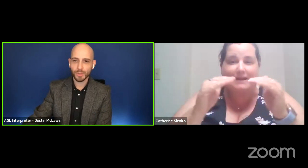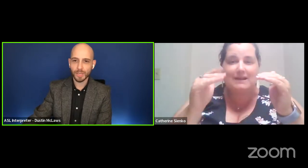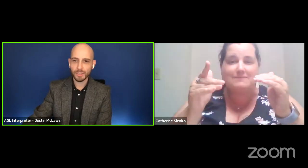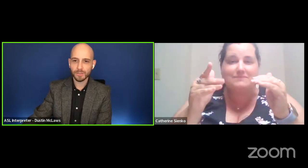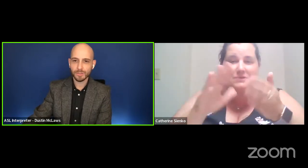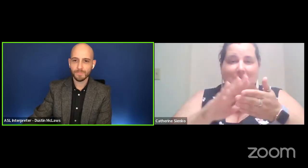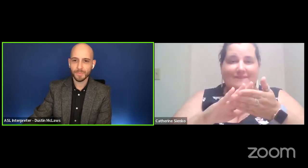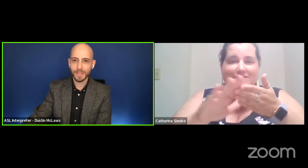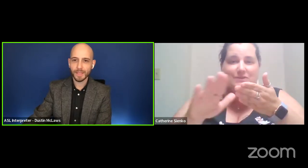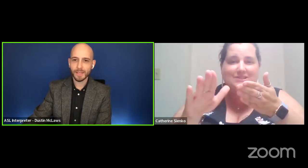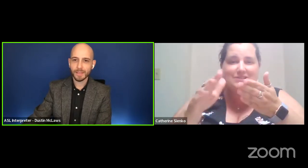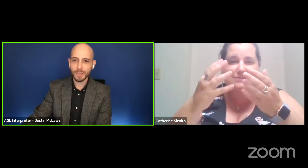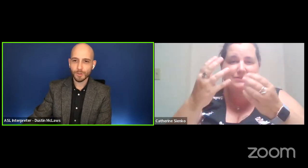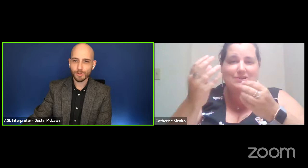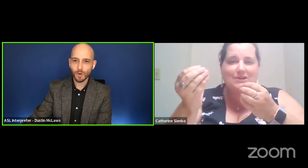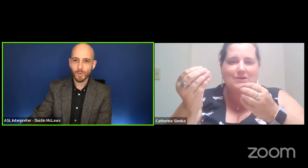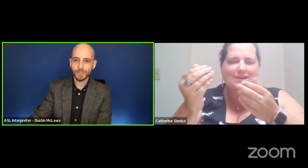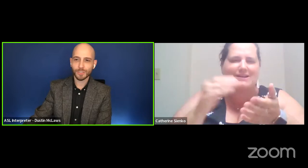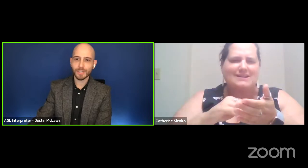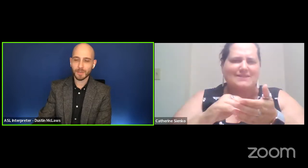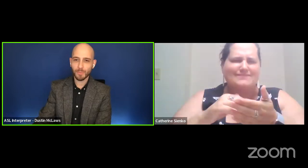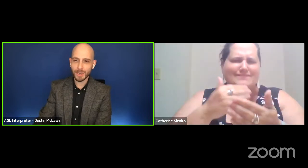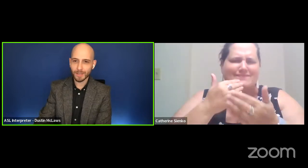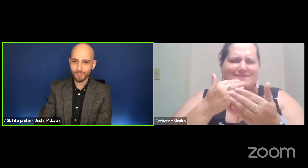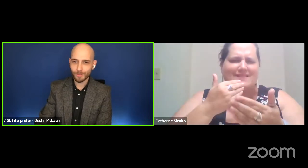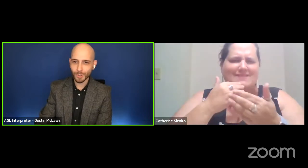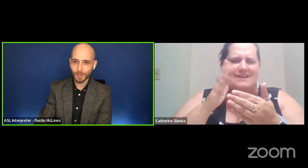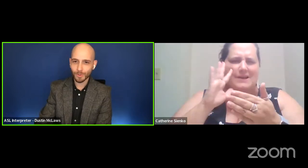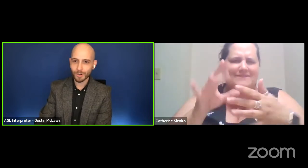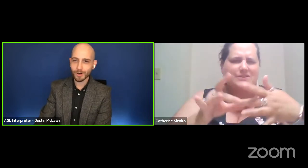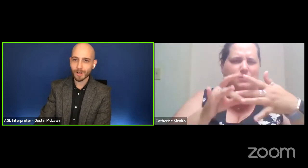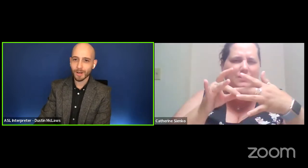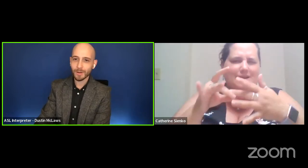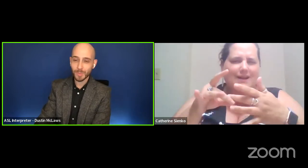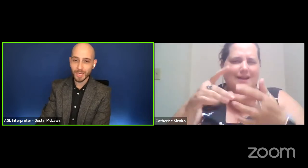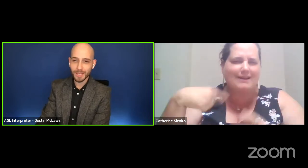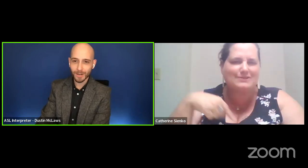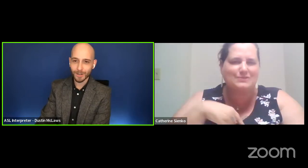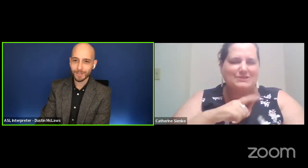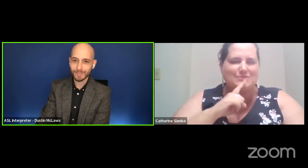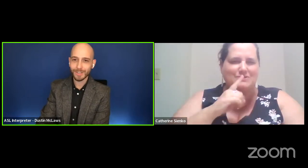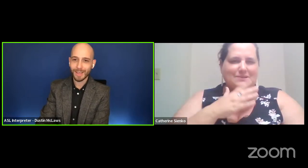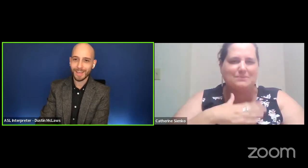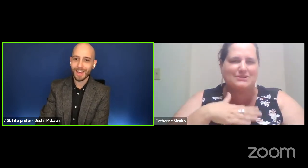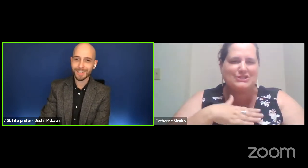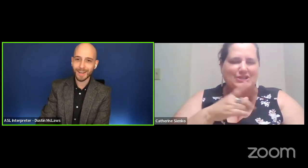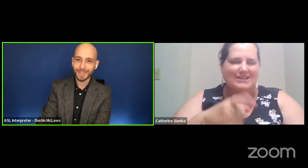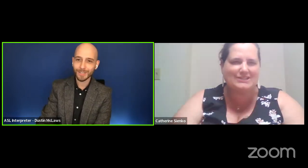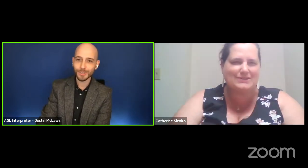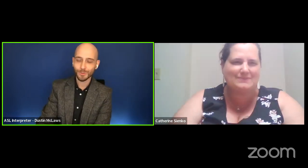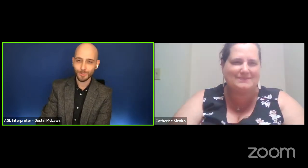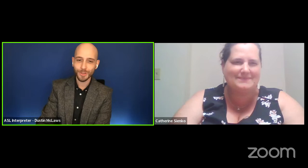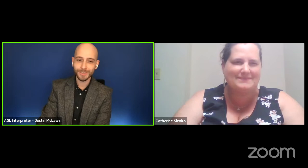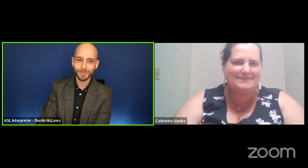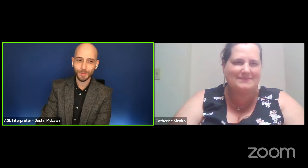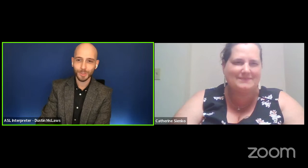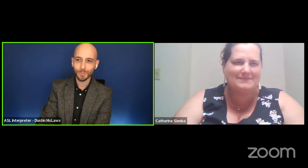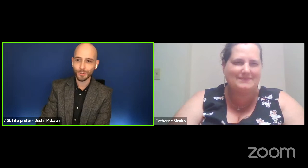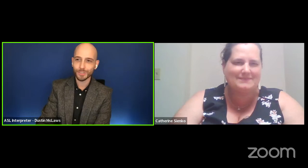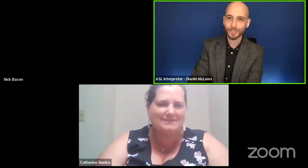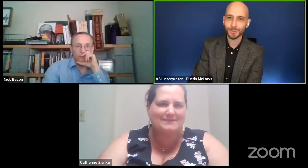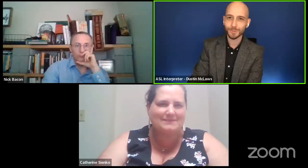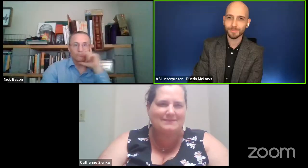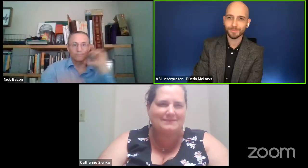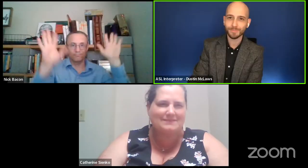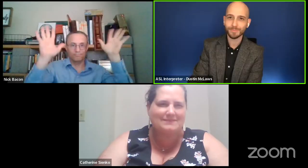interpreter complaints. Thank you so much, Nick Bacon, for your being here today and guiding us through this. We